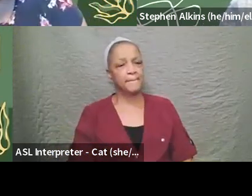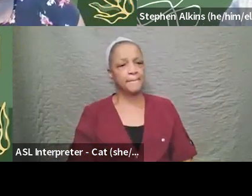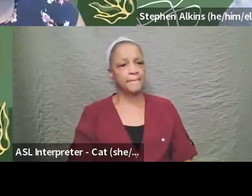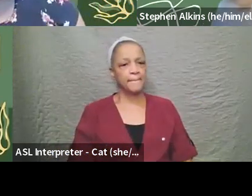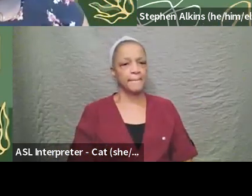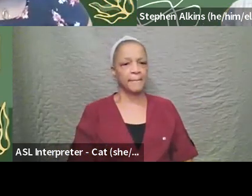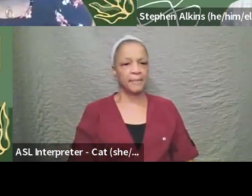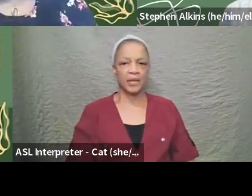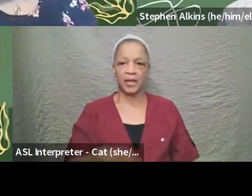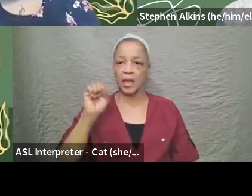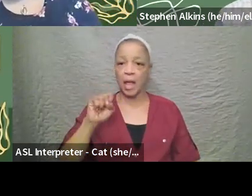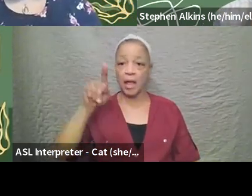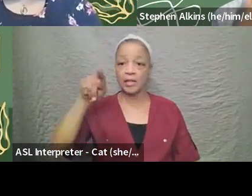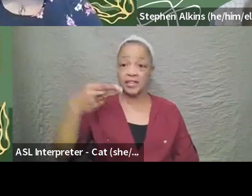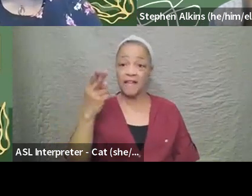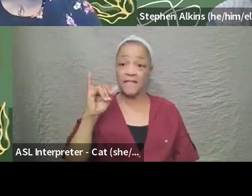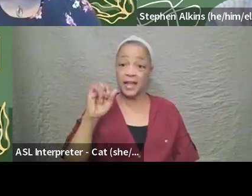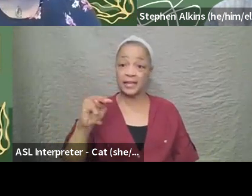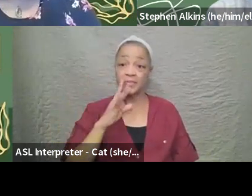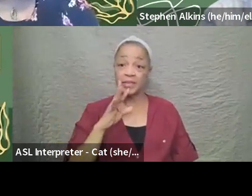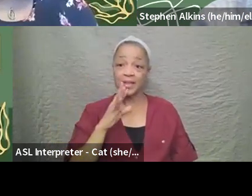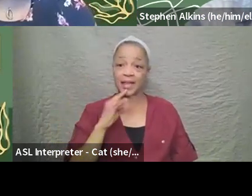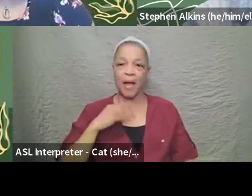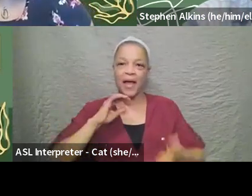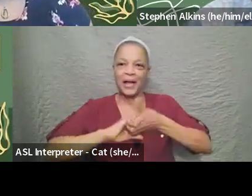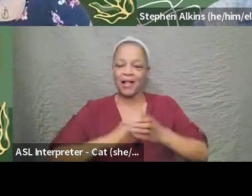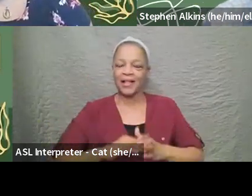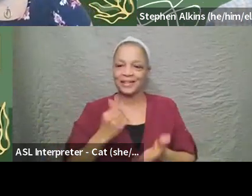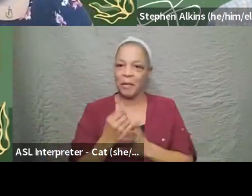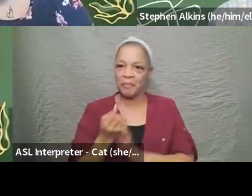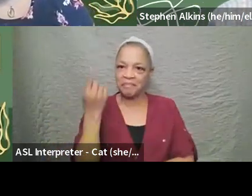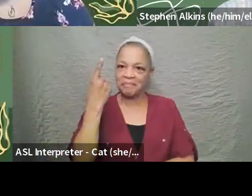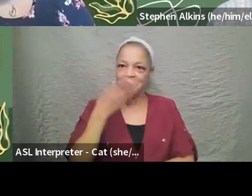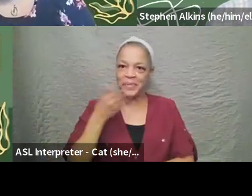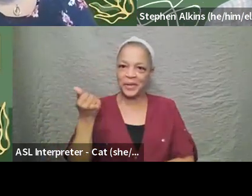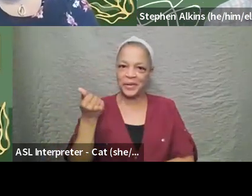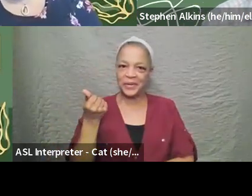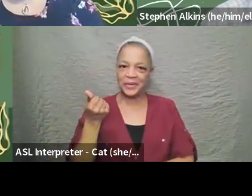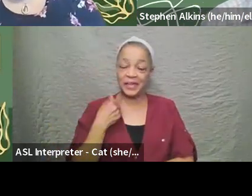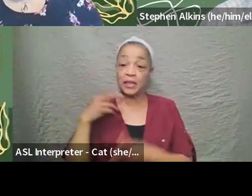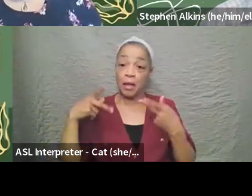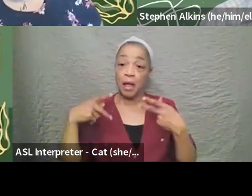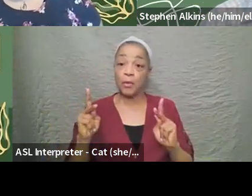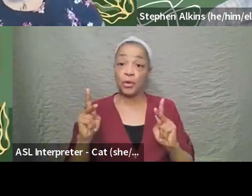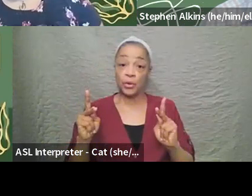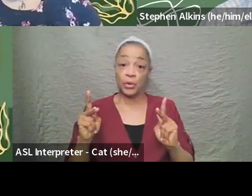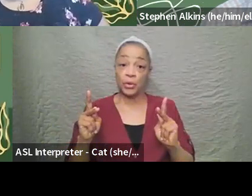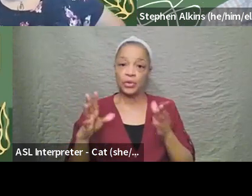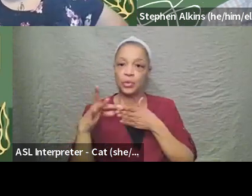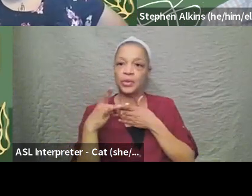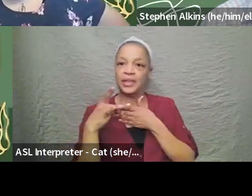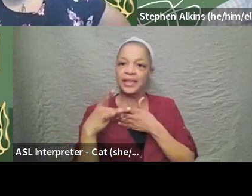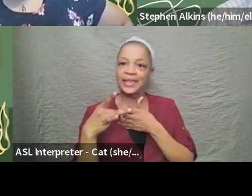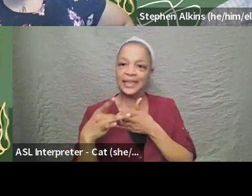If I may, I think my colleagues have given me more insight. I think also the opportunity to lead